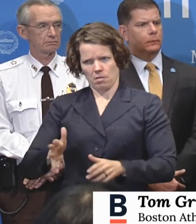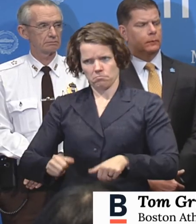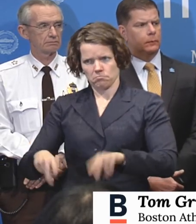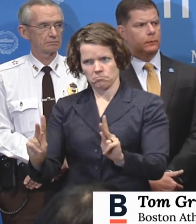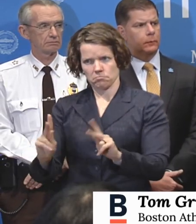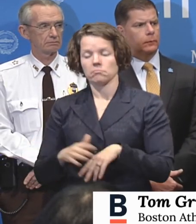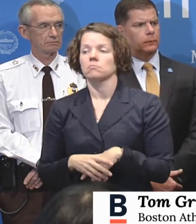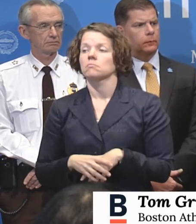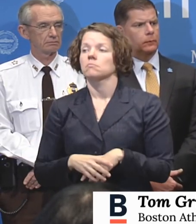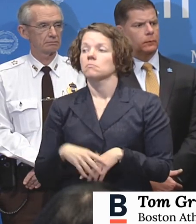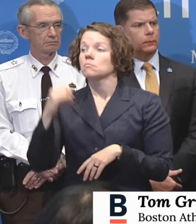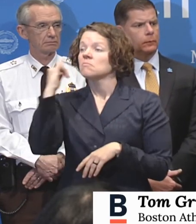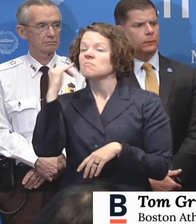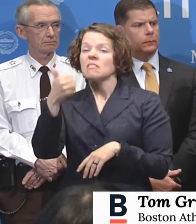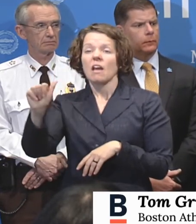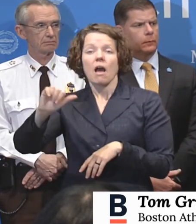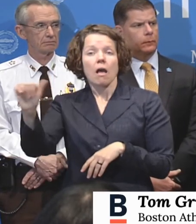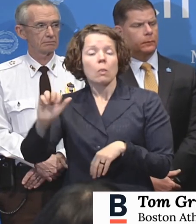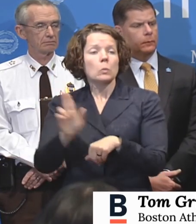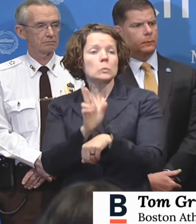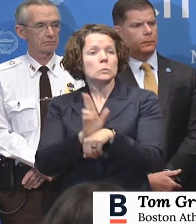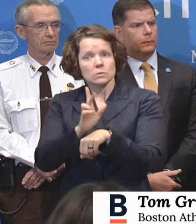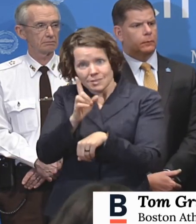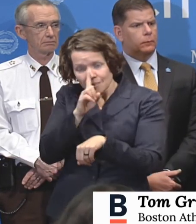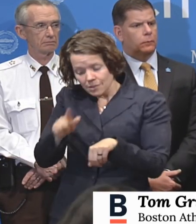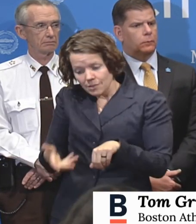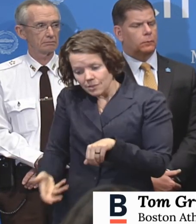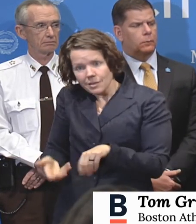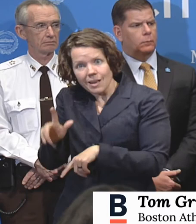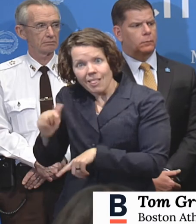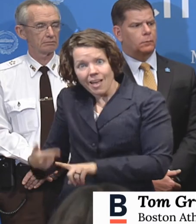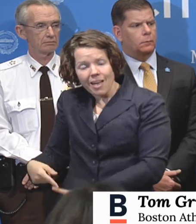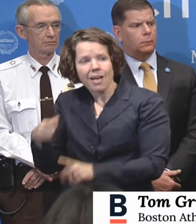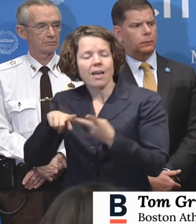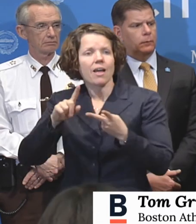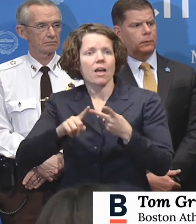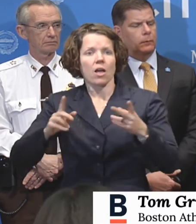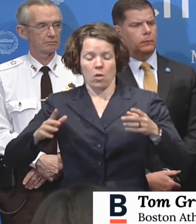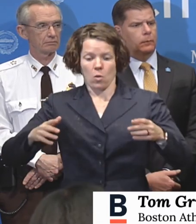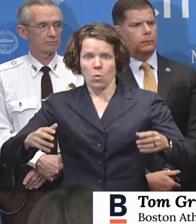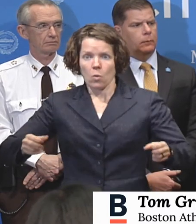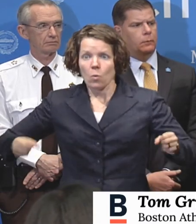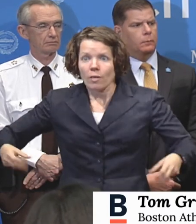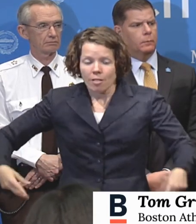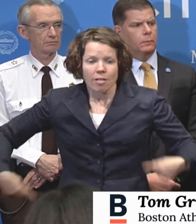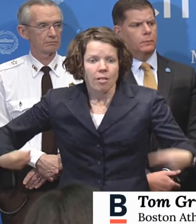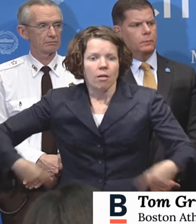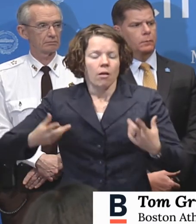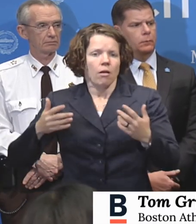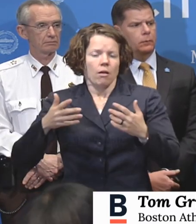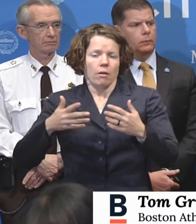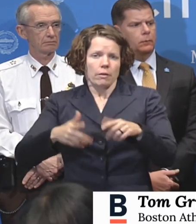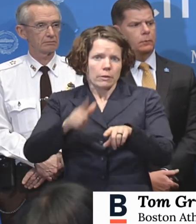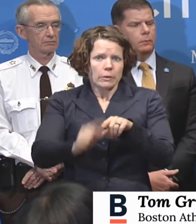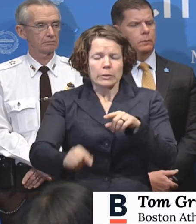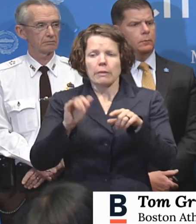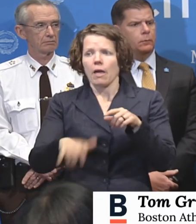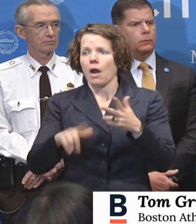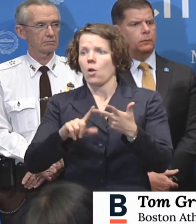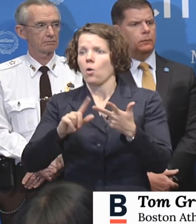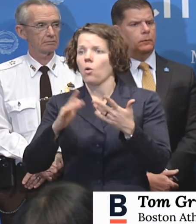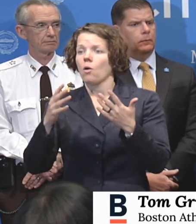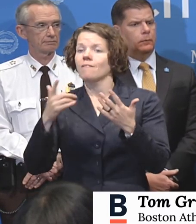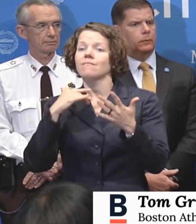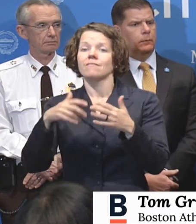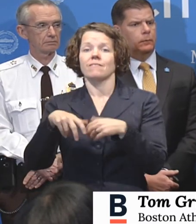ground, whether it's wheels or prosthetics. The people with wheels are push-rim wheelchair athletes, athletes